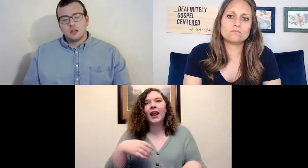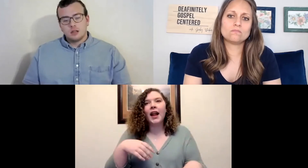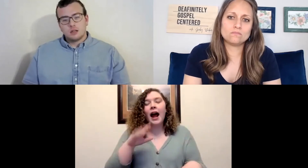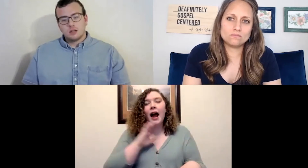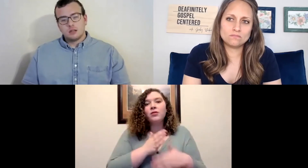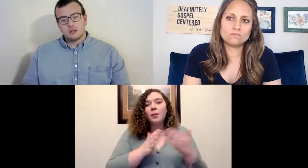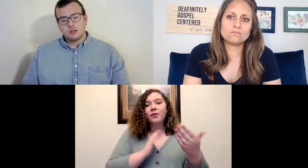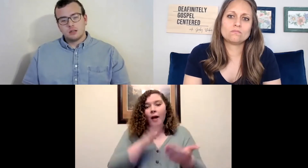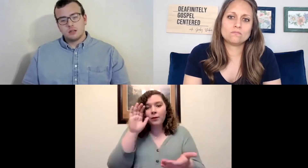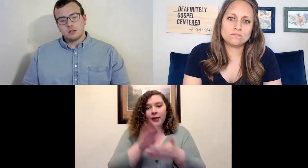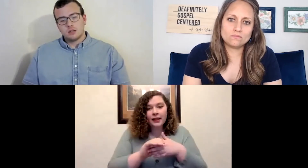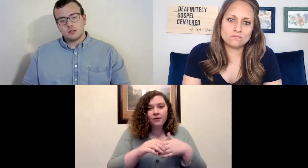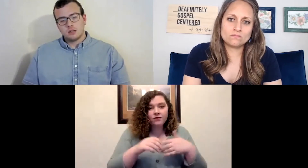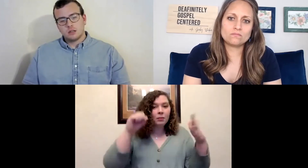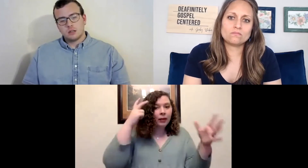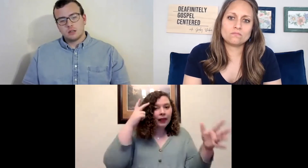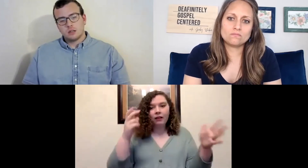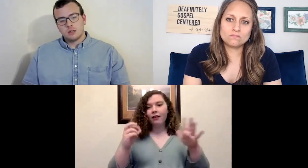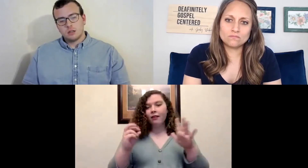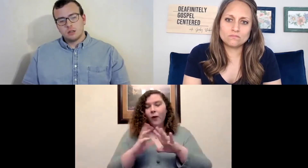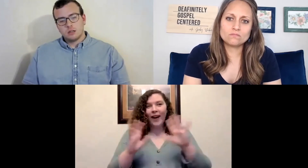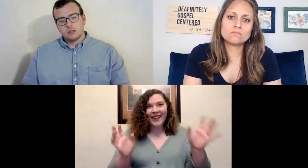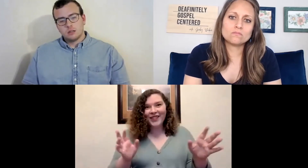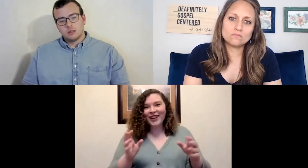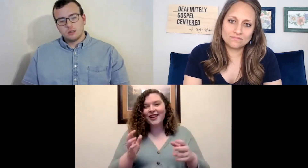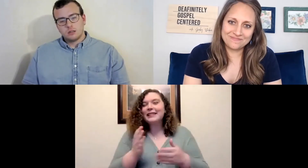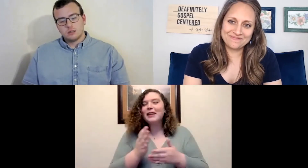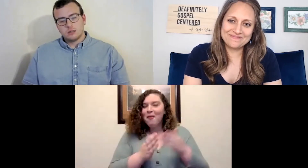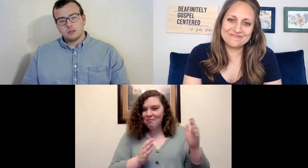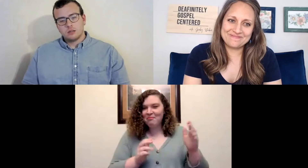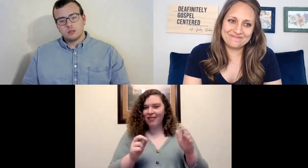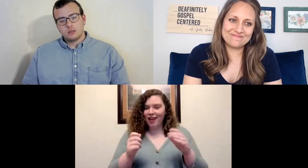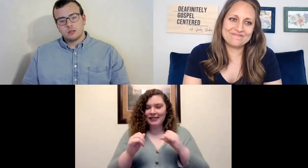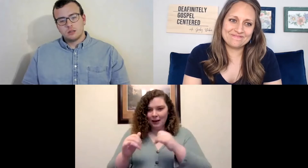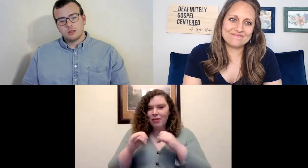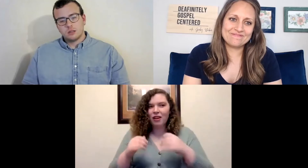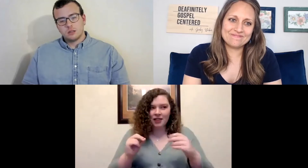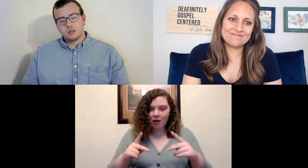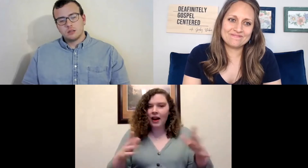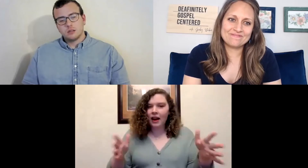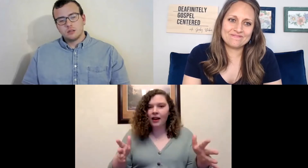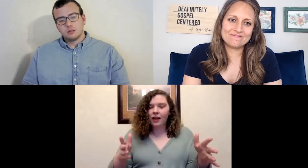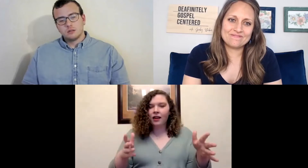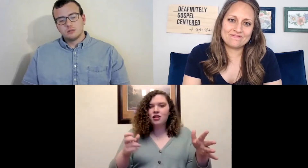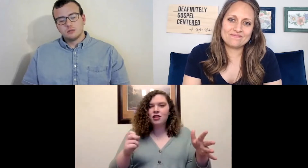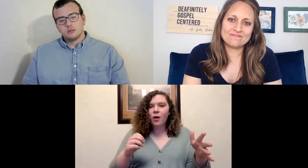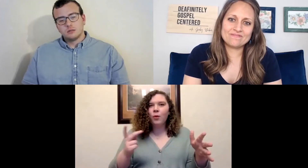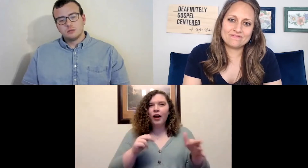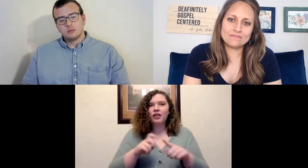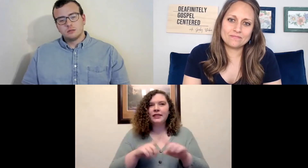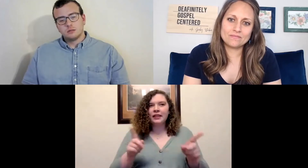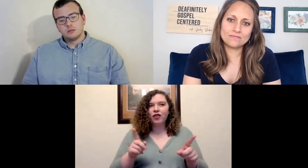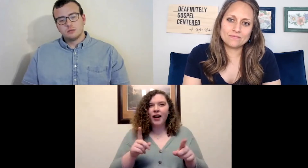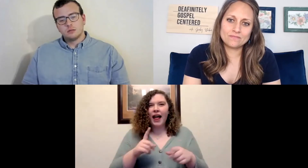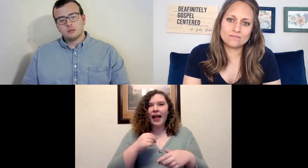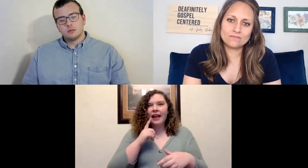Processing, thought process, and how we, our political beliefs, some of those, or at least some of the political beliefs are